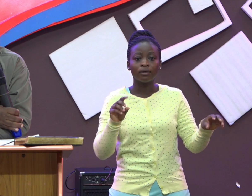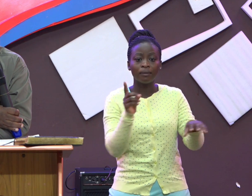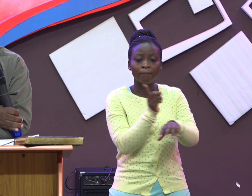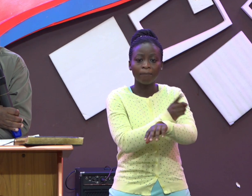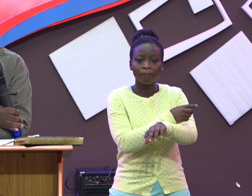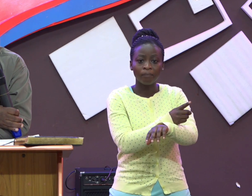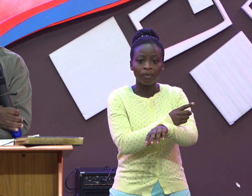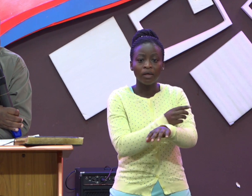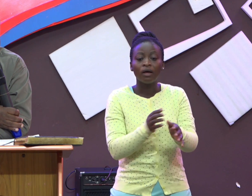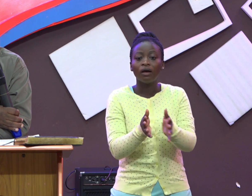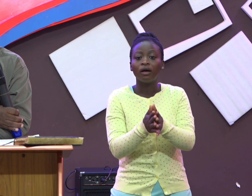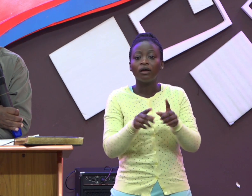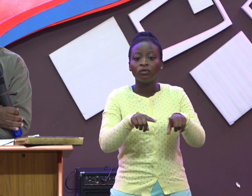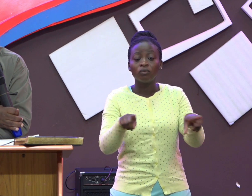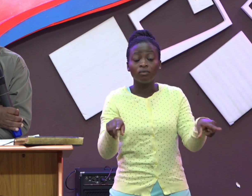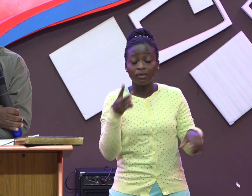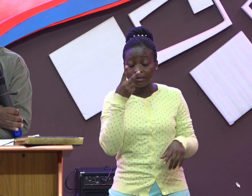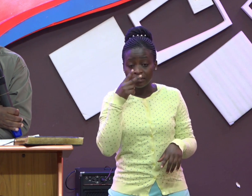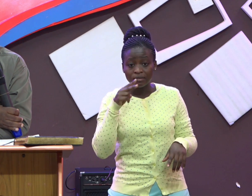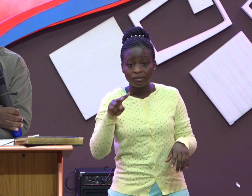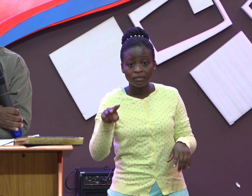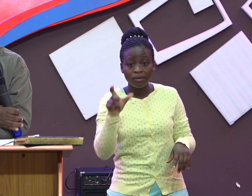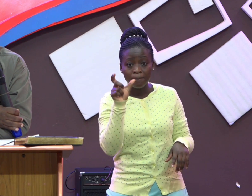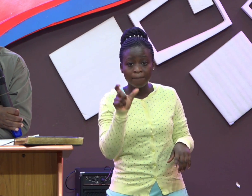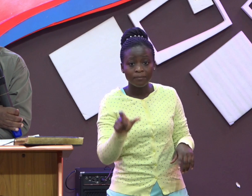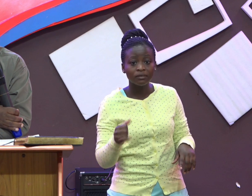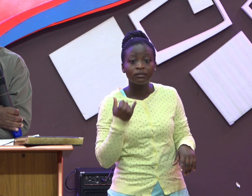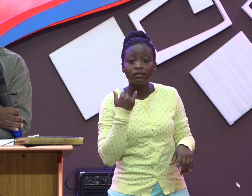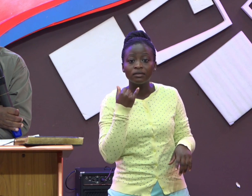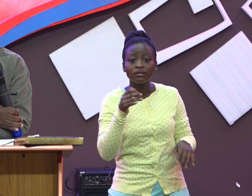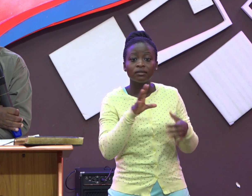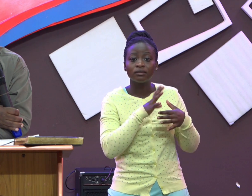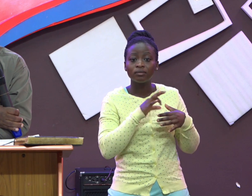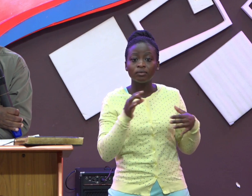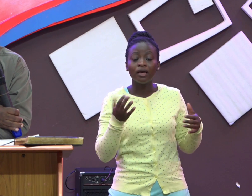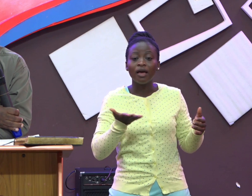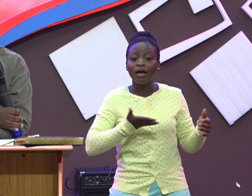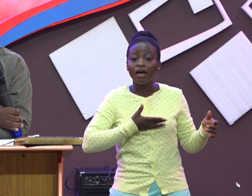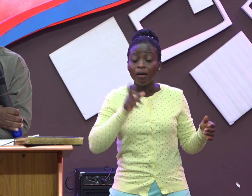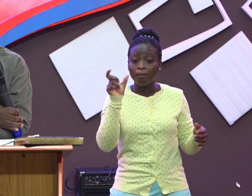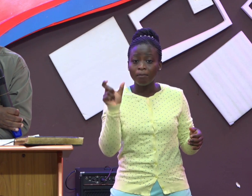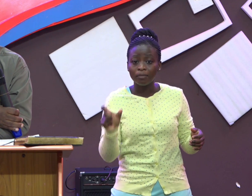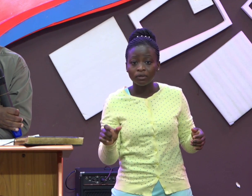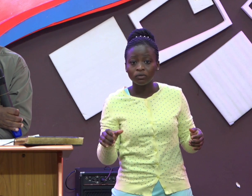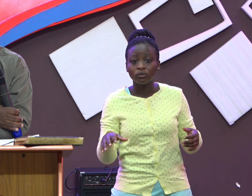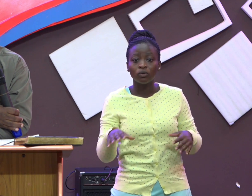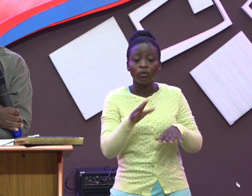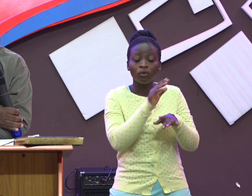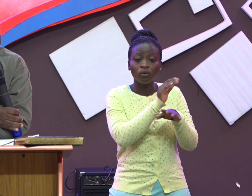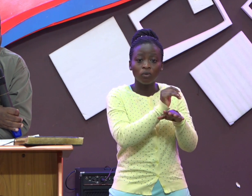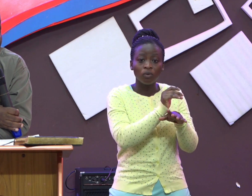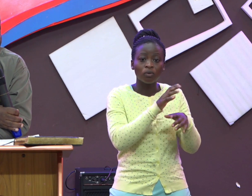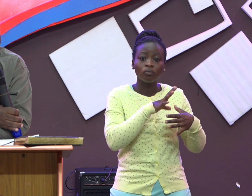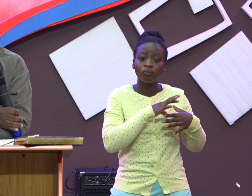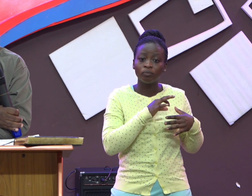mwoyo. And we saw that man himself is the spirit. I know muduwe ye meme. And he has a servant called the soul. Nga bombi basula mu nsisira gye bayita mubiri.